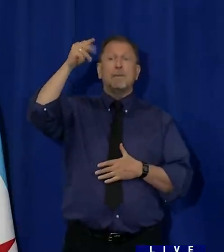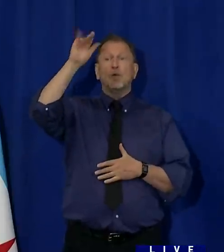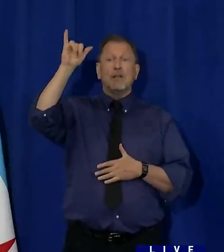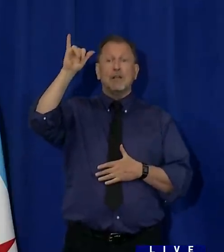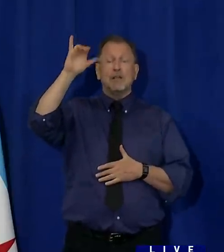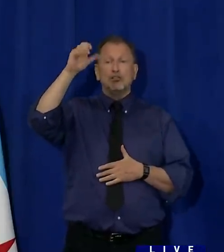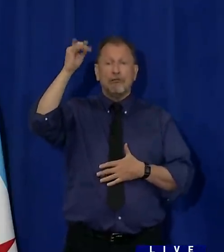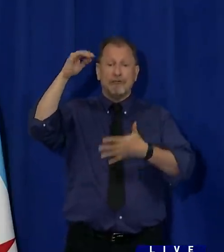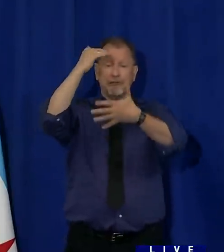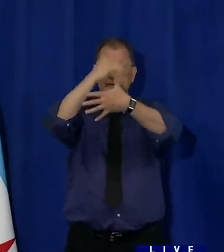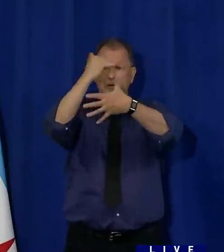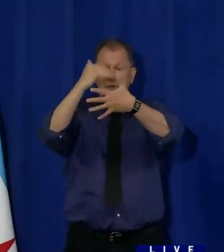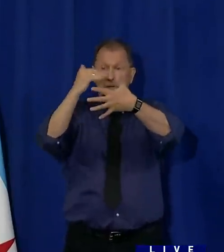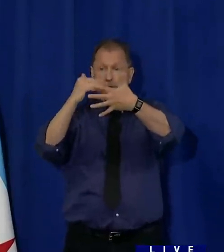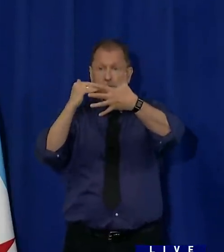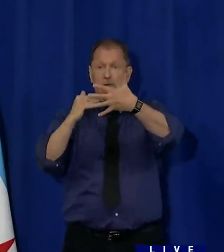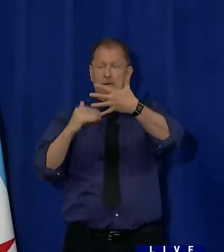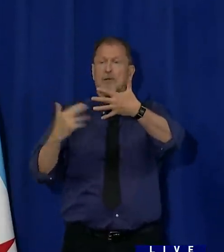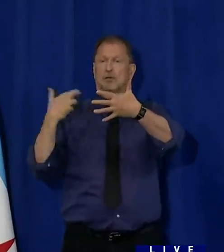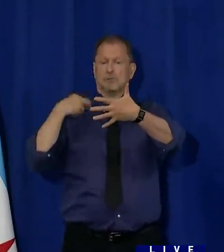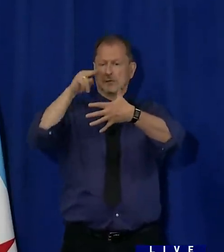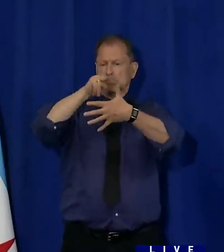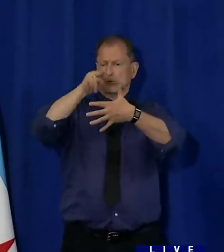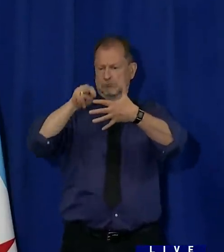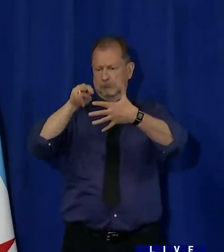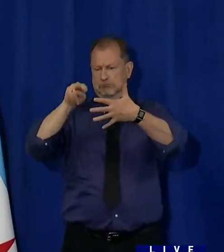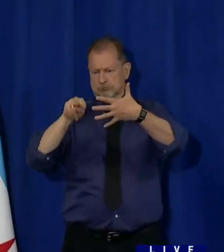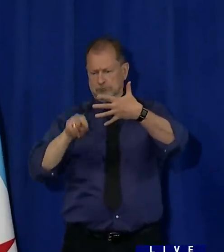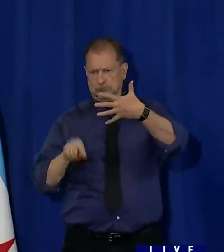need to step up or step out.